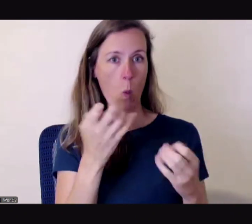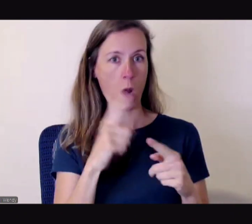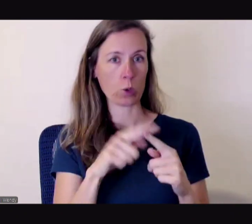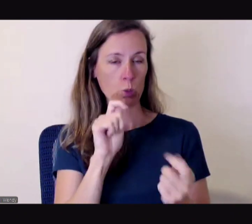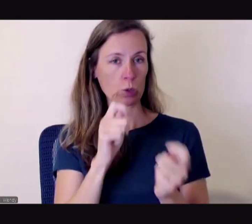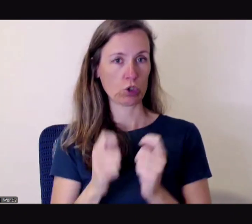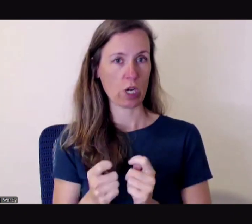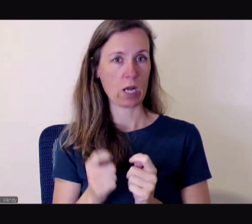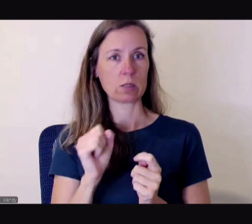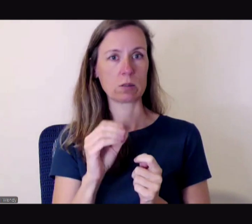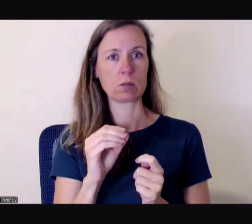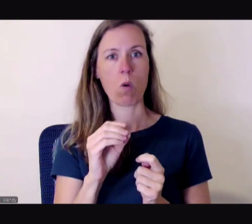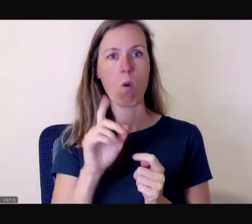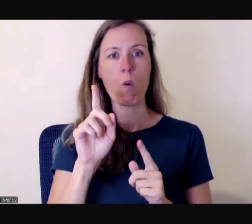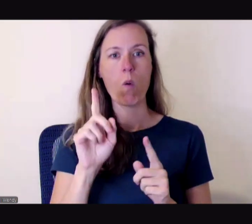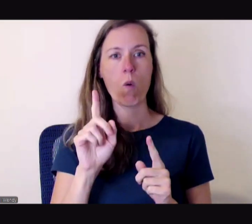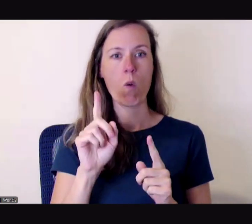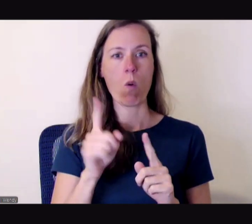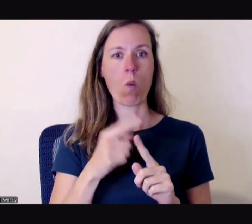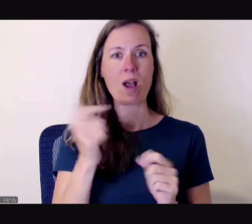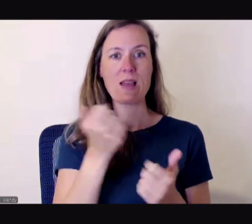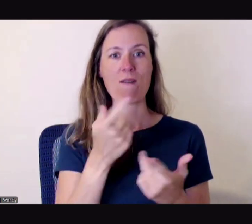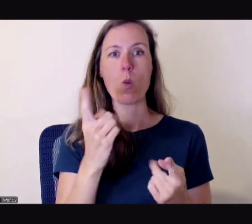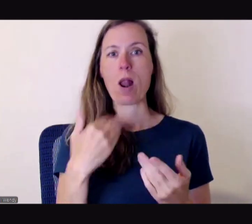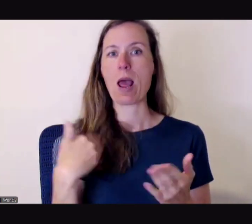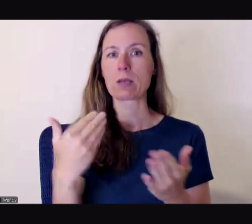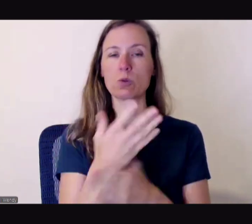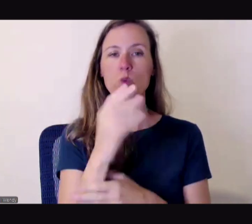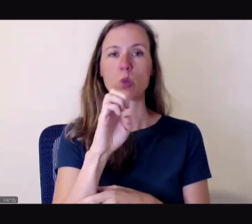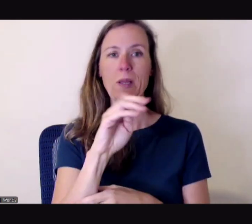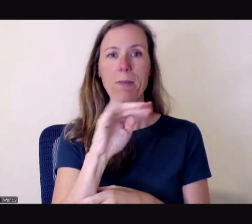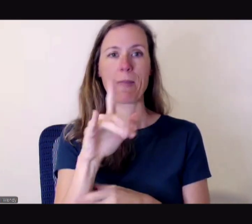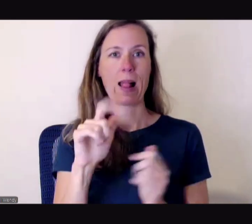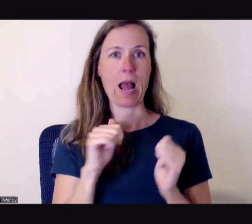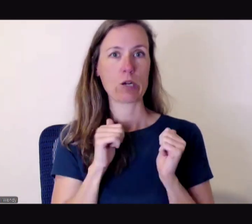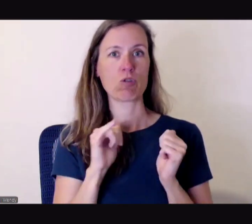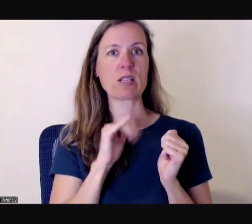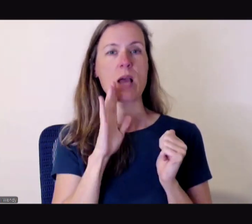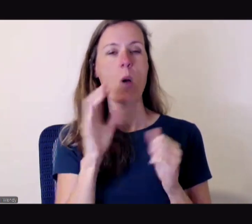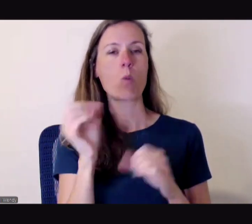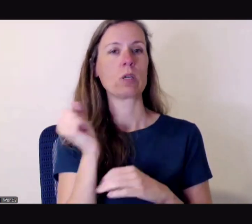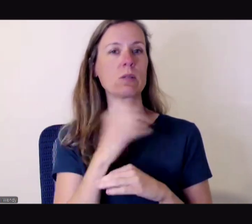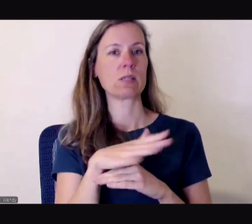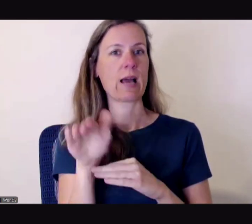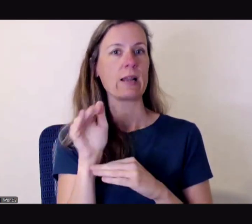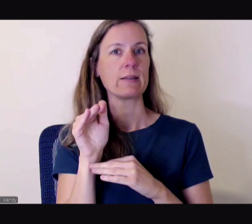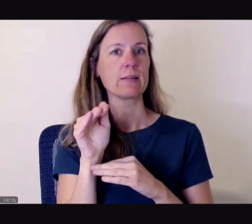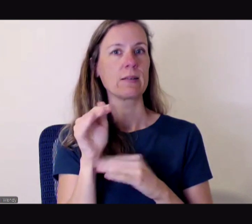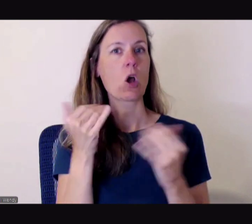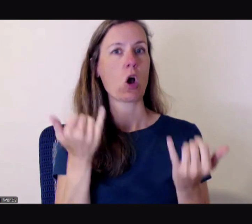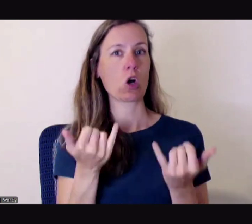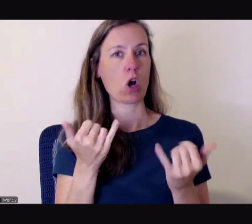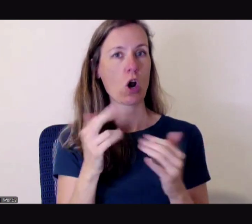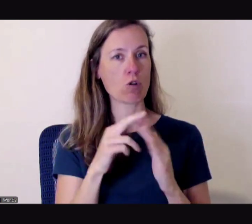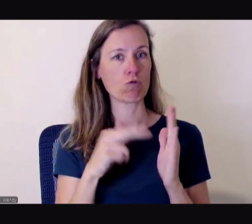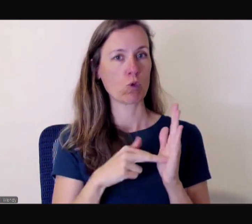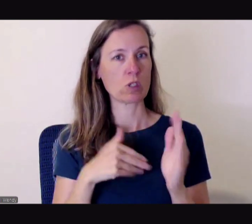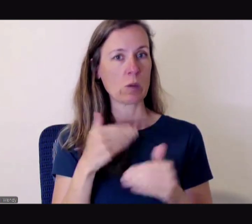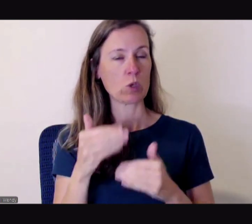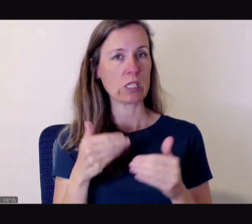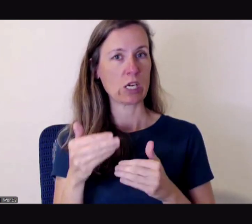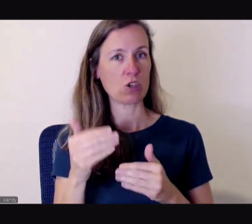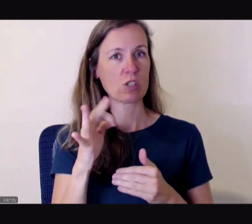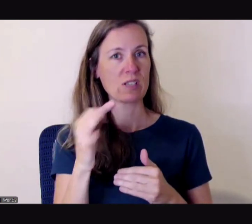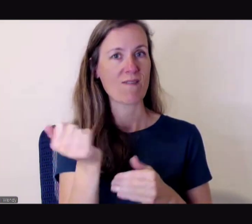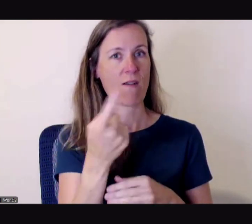everyone has their new email address, I will send around the current rules and procedures. If everyone could try to